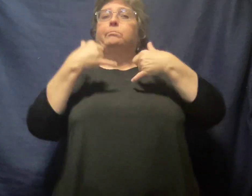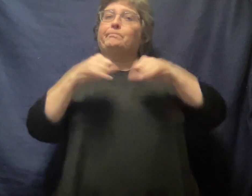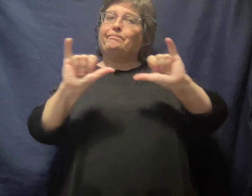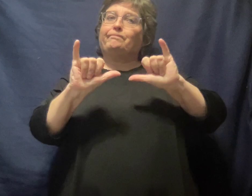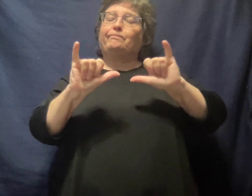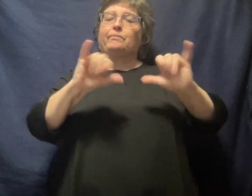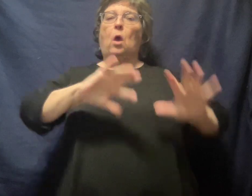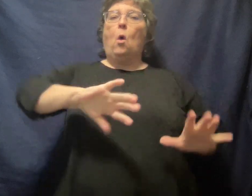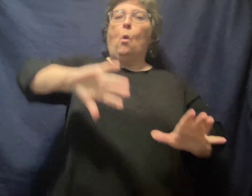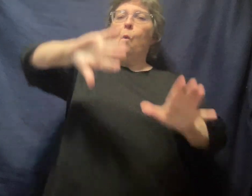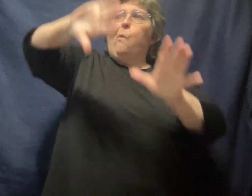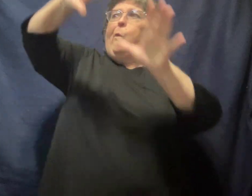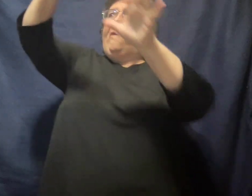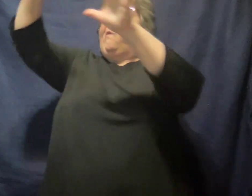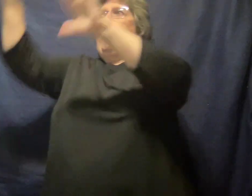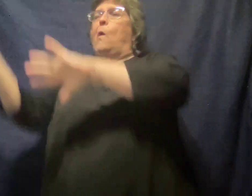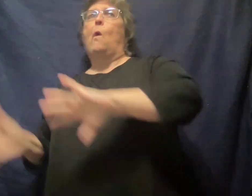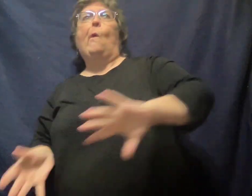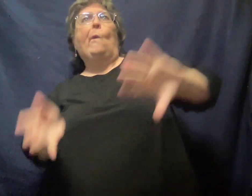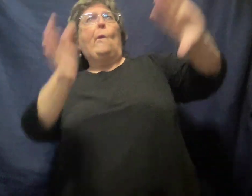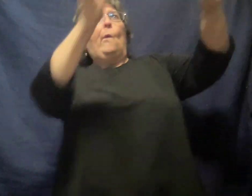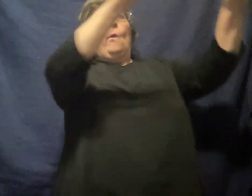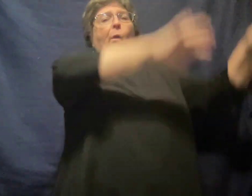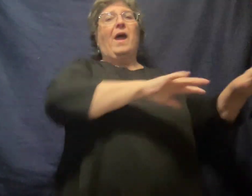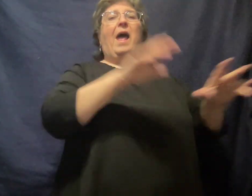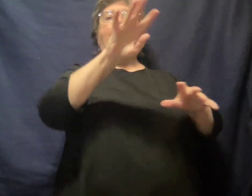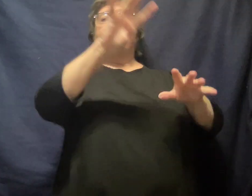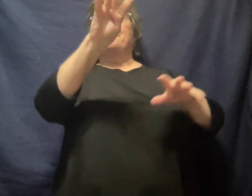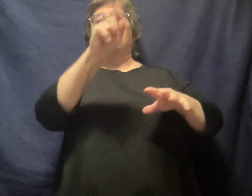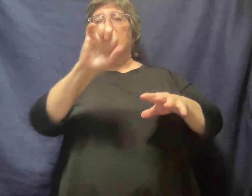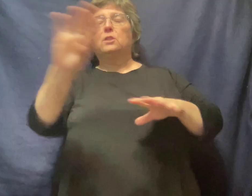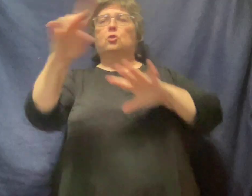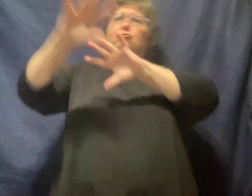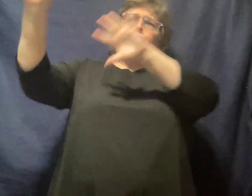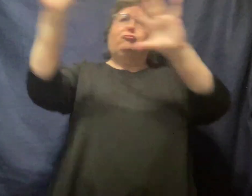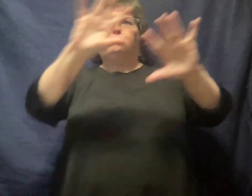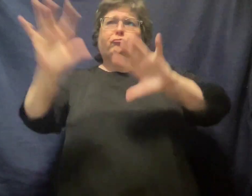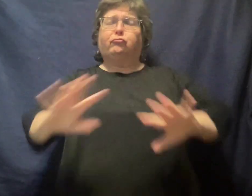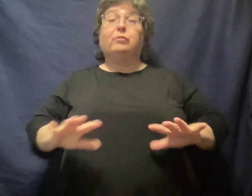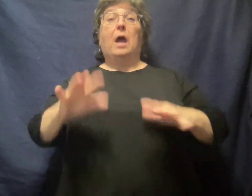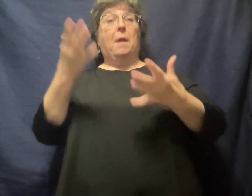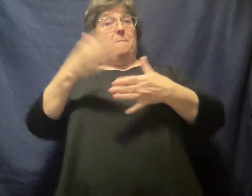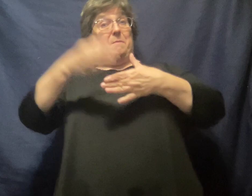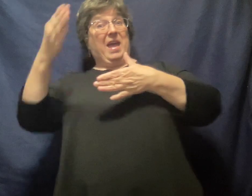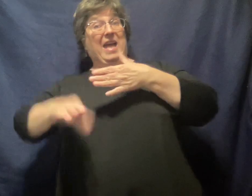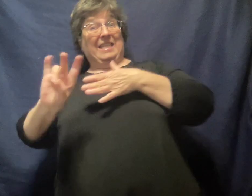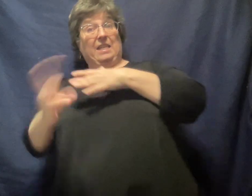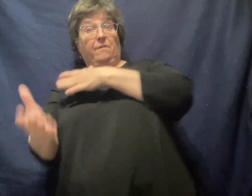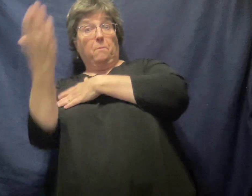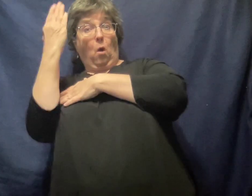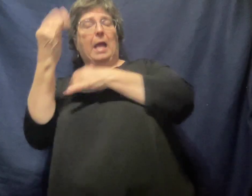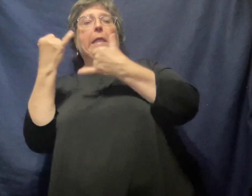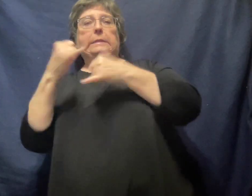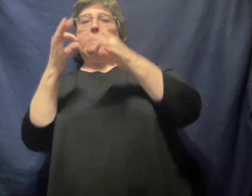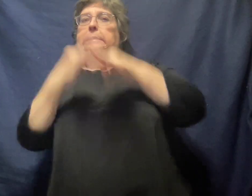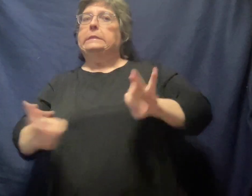as you heard. While the term blizzard category may end at 7 a.m., this will still be a significant storm for days to